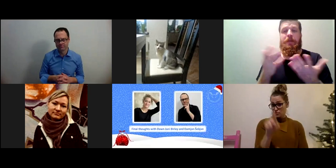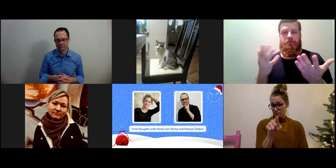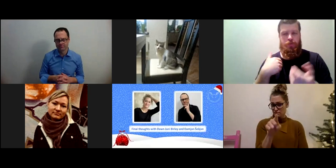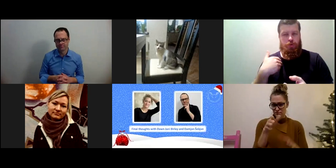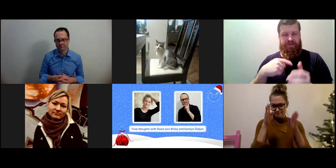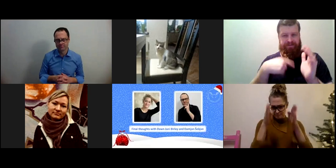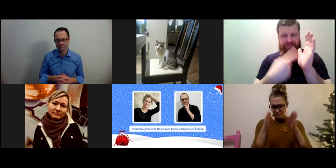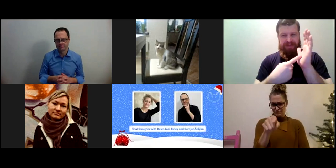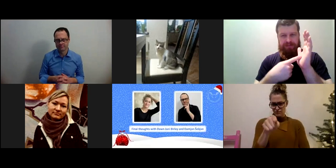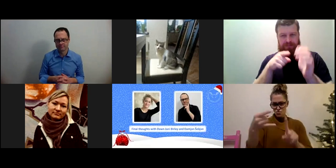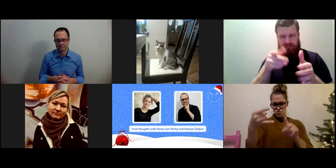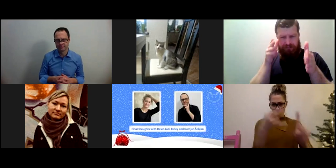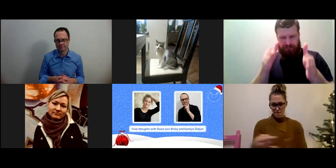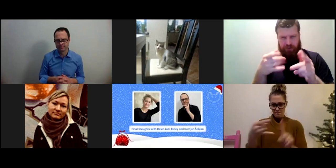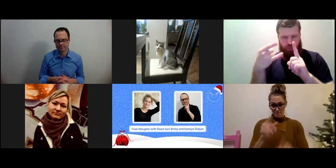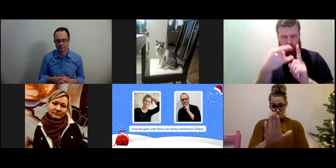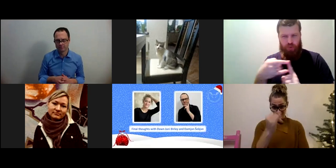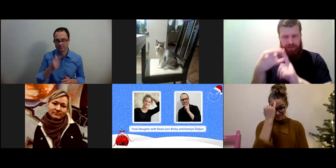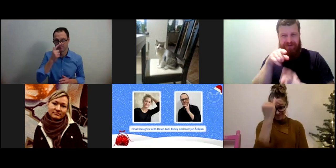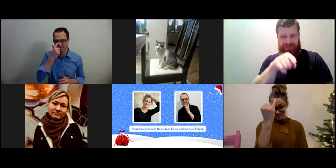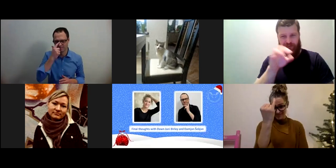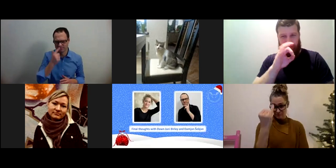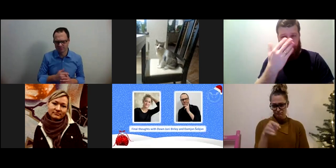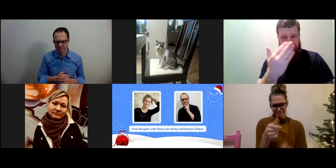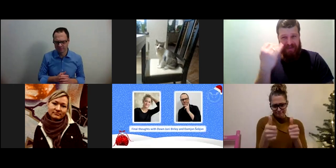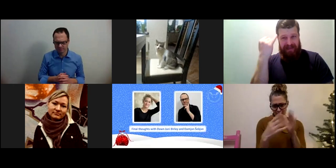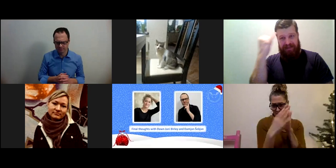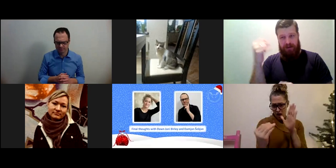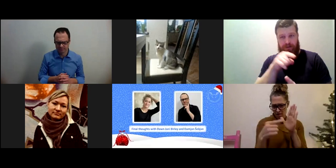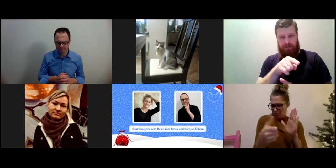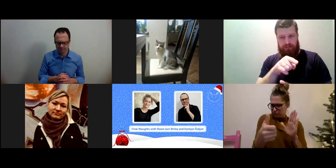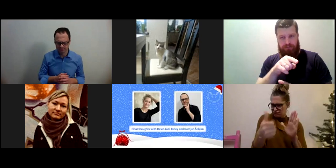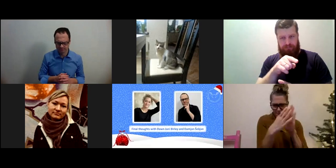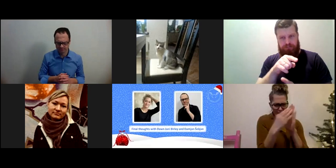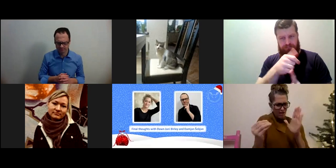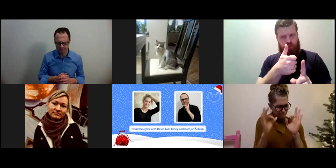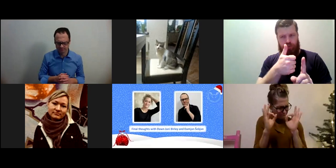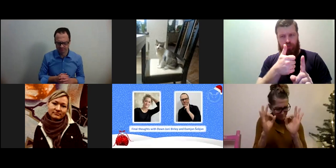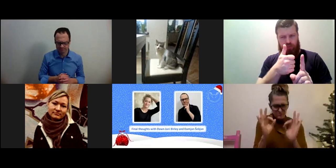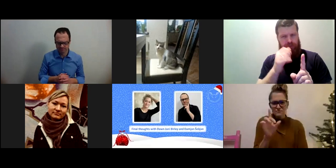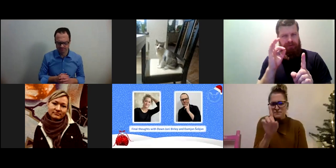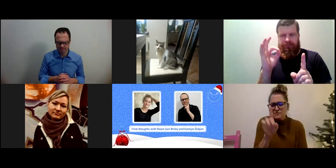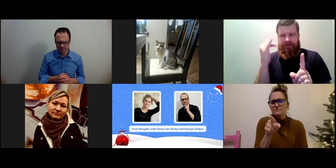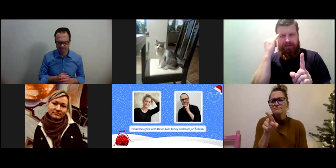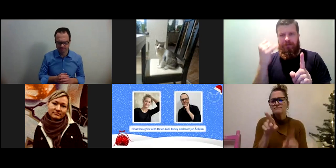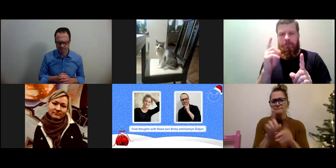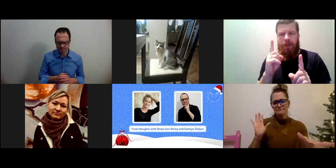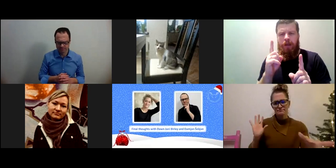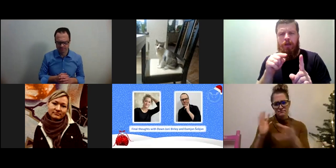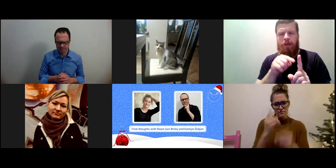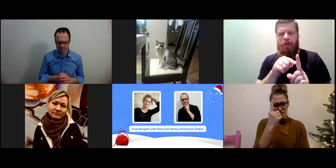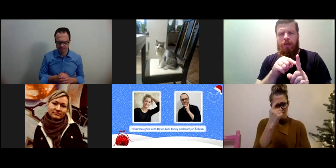and put up the pressure, help them put more pressure on our national governments.